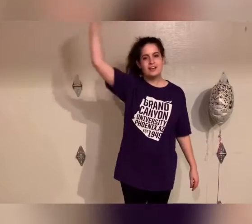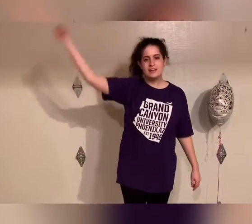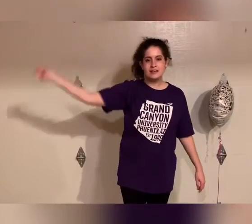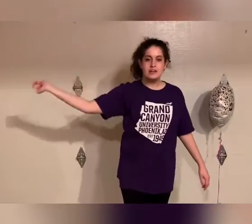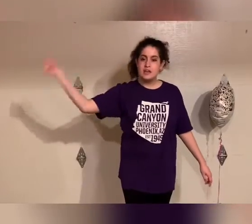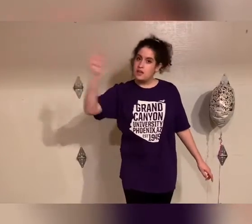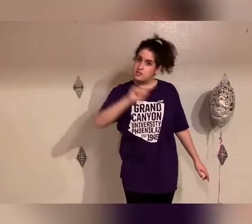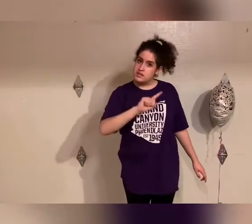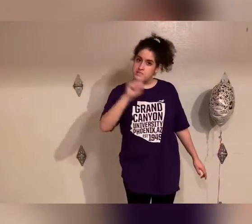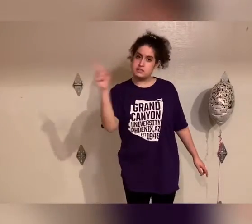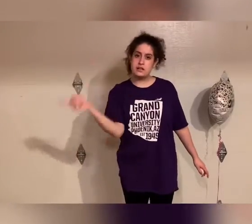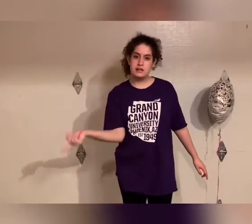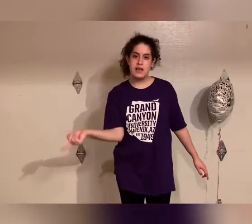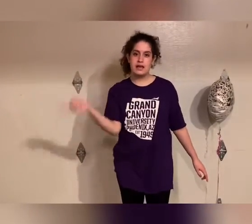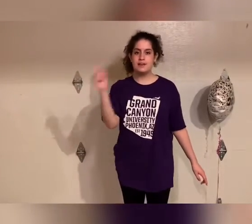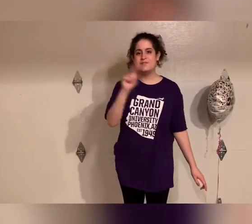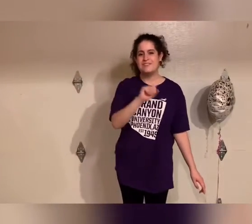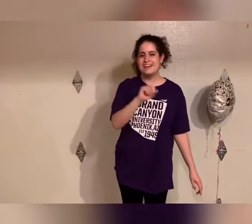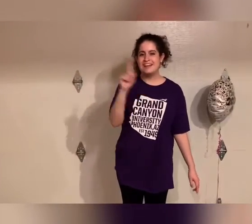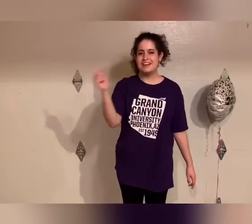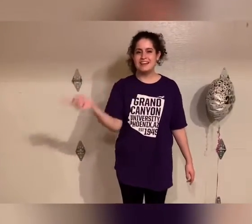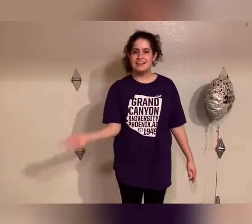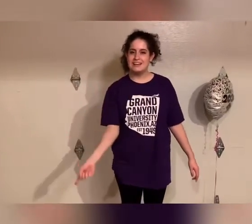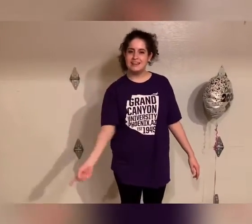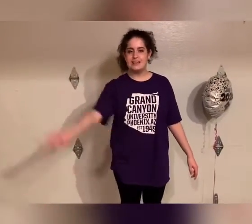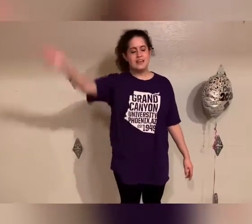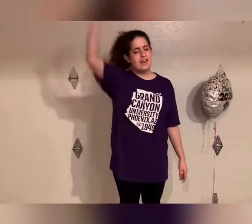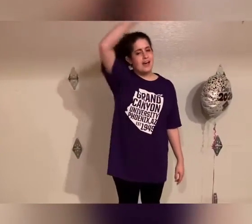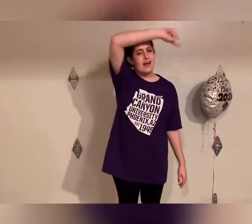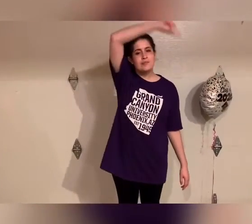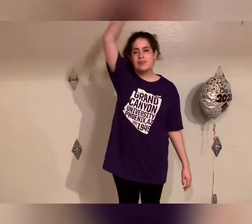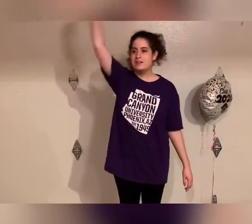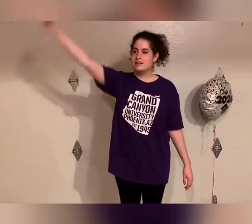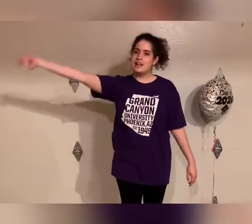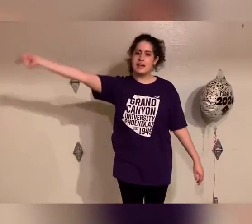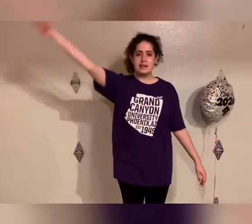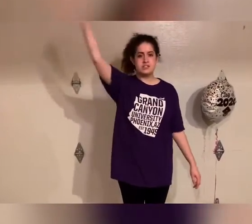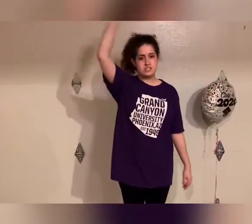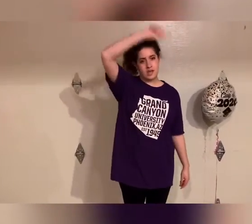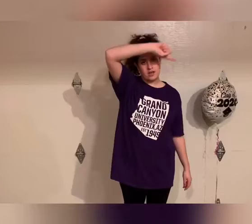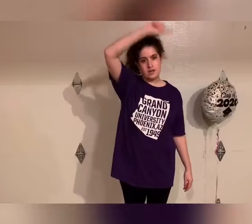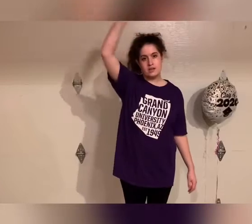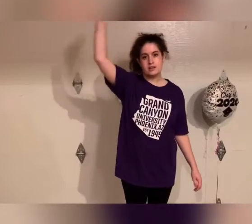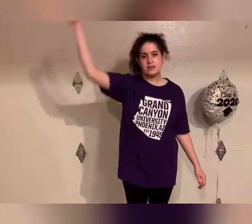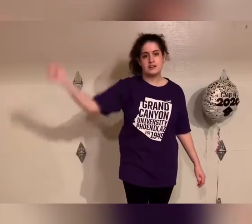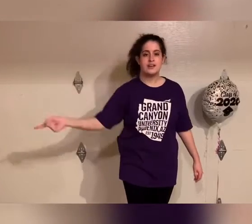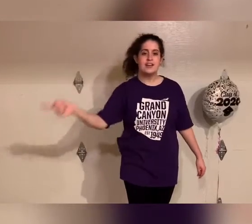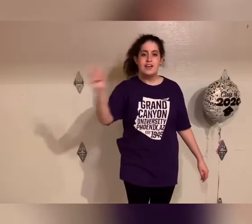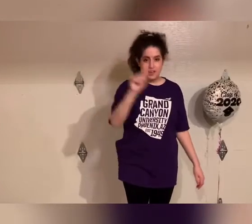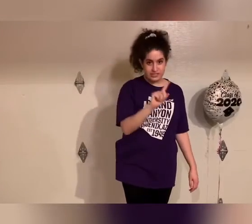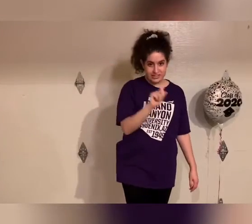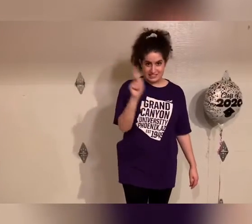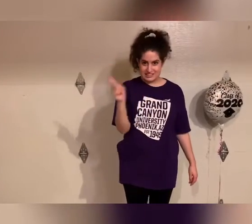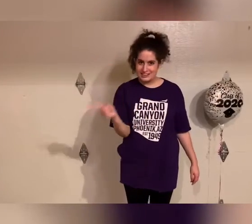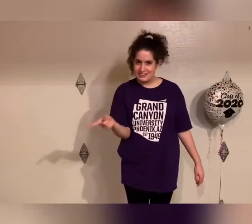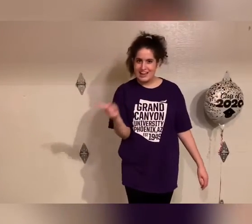shine. This little light of mine, I'm gonna let it shine. This little light